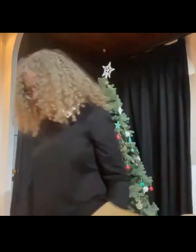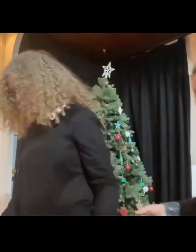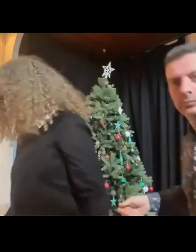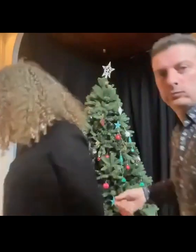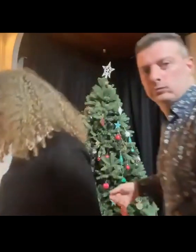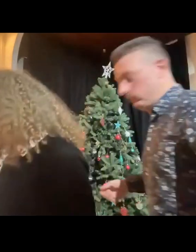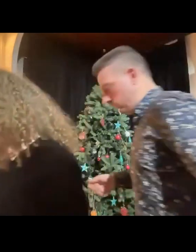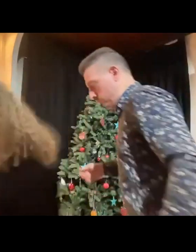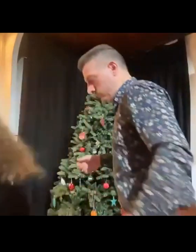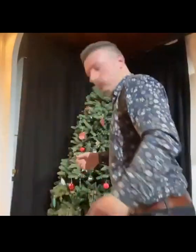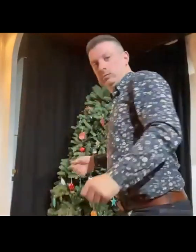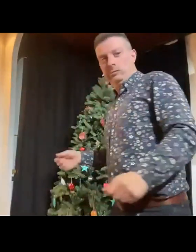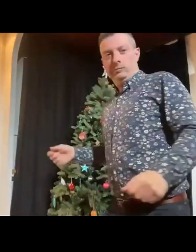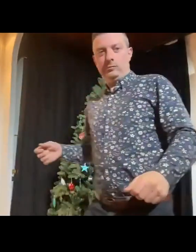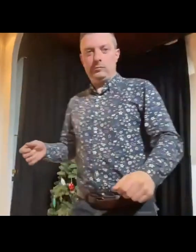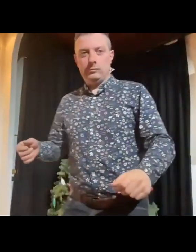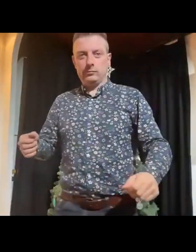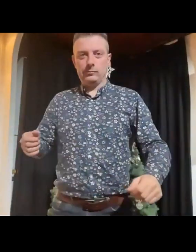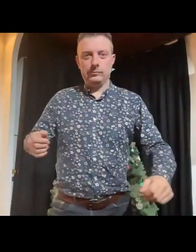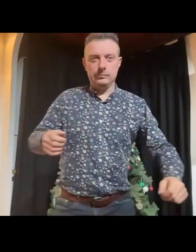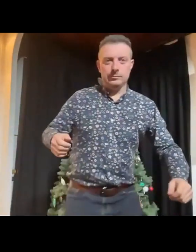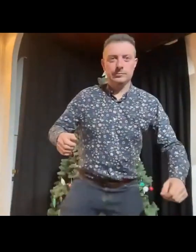Okay, do you have a question?